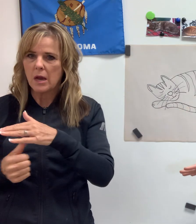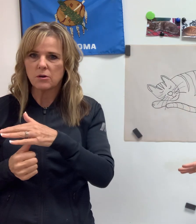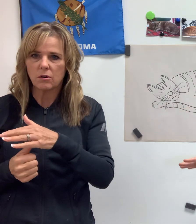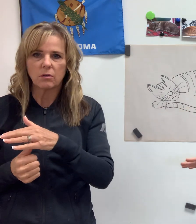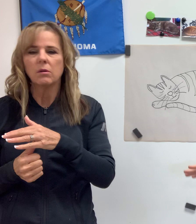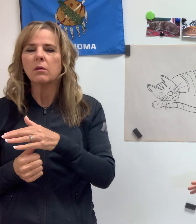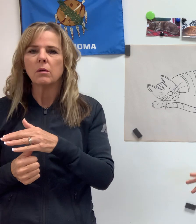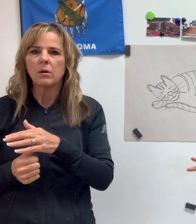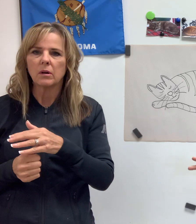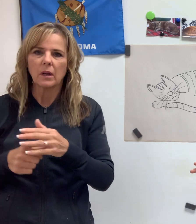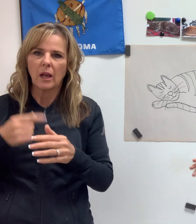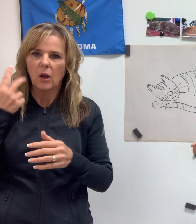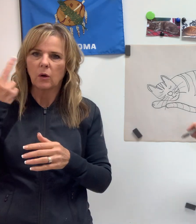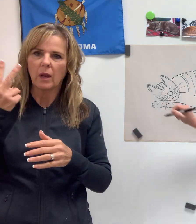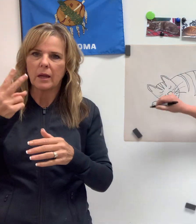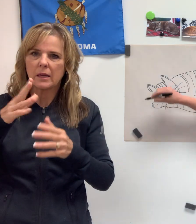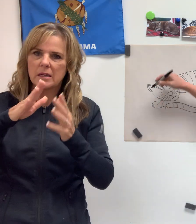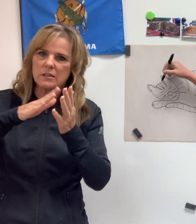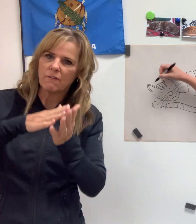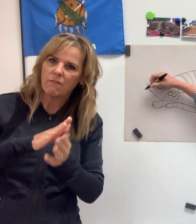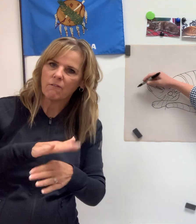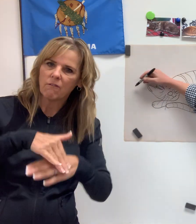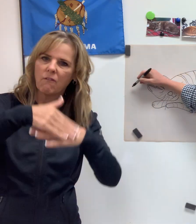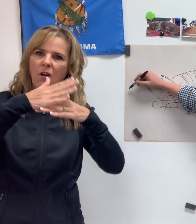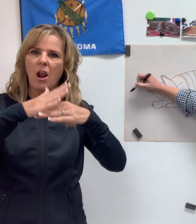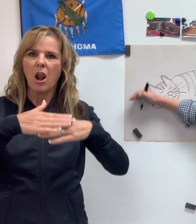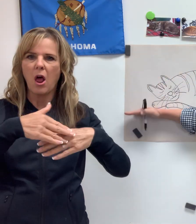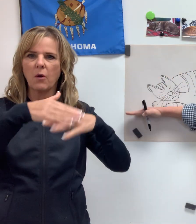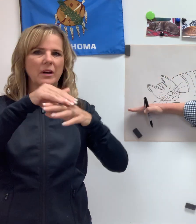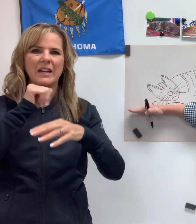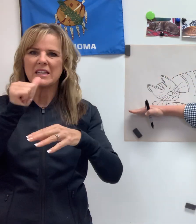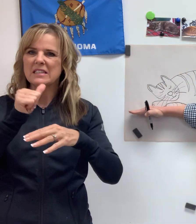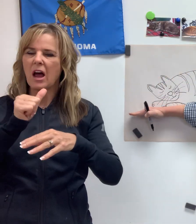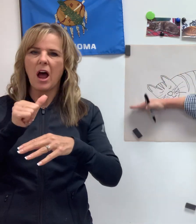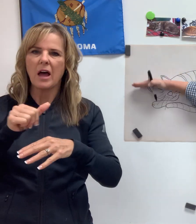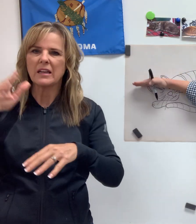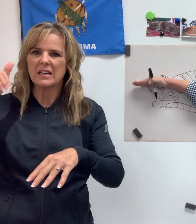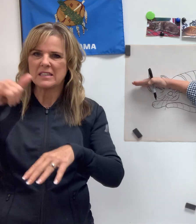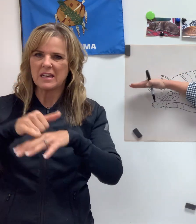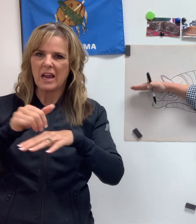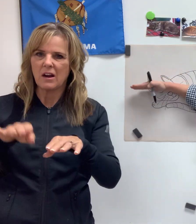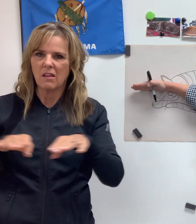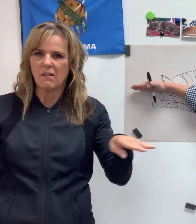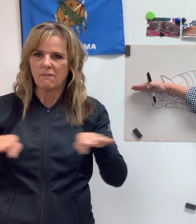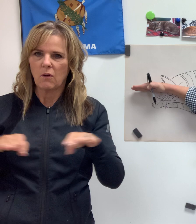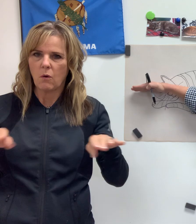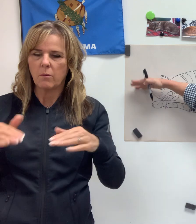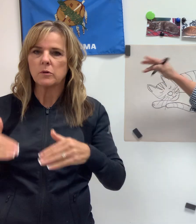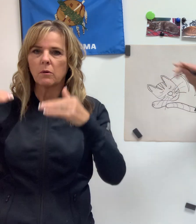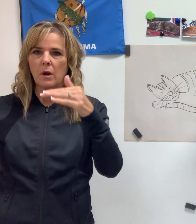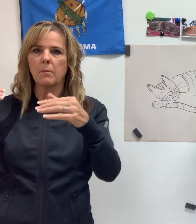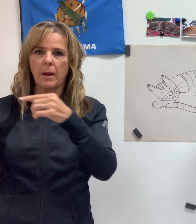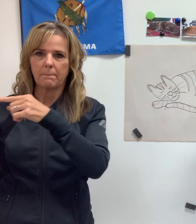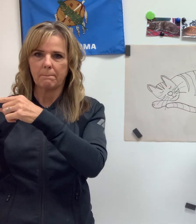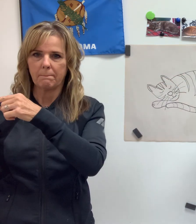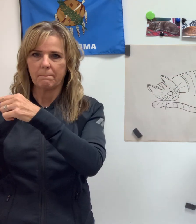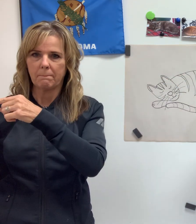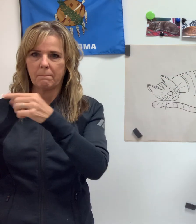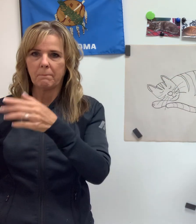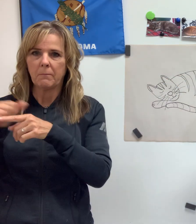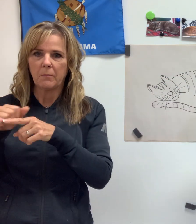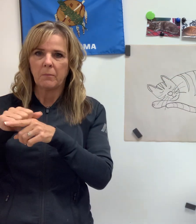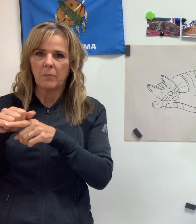like he's kind of floating, and he's not floating. He's nice and cozy on the floor. So come up a little ways, and then I want you